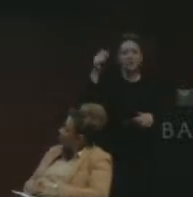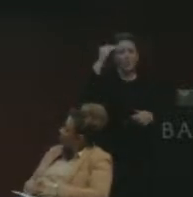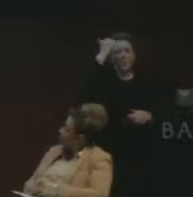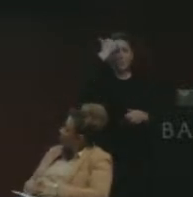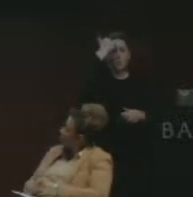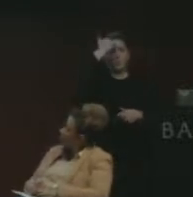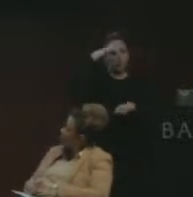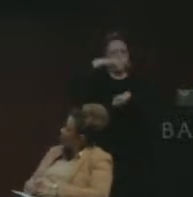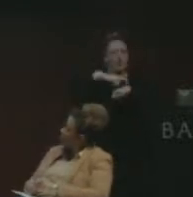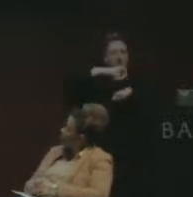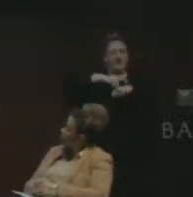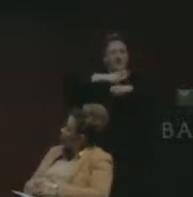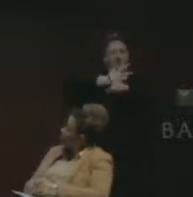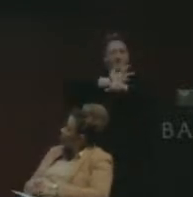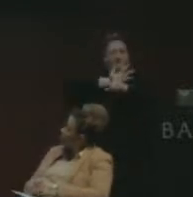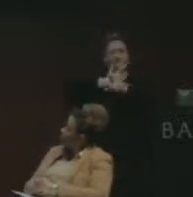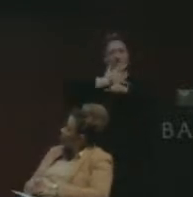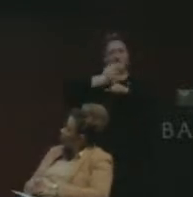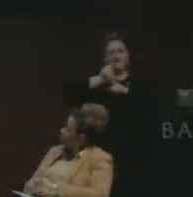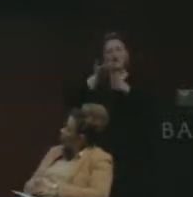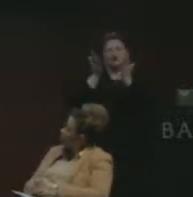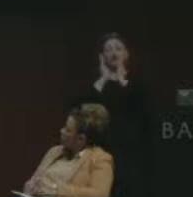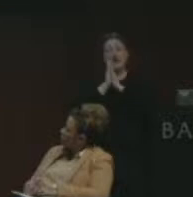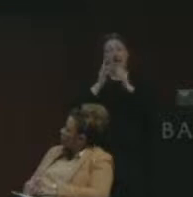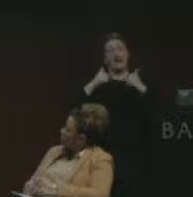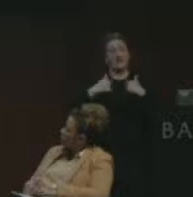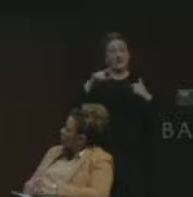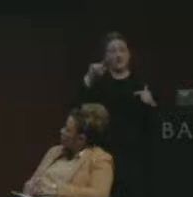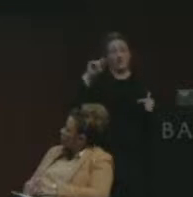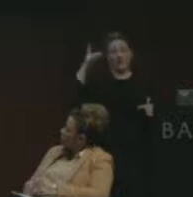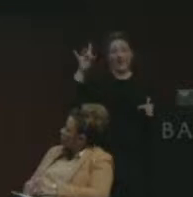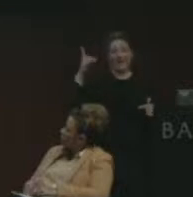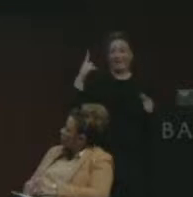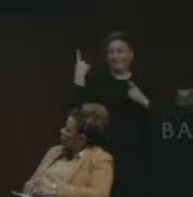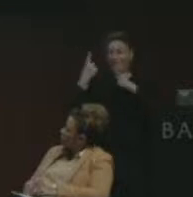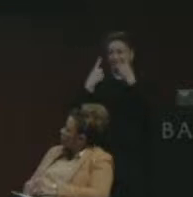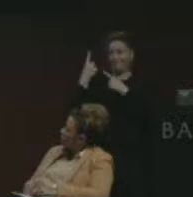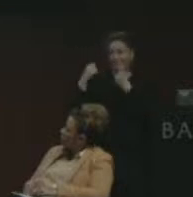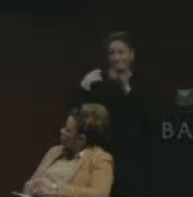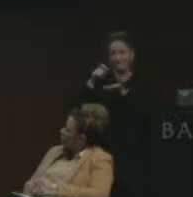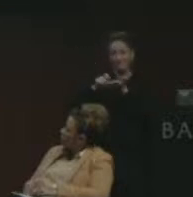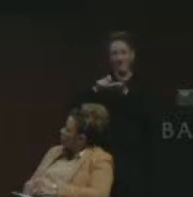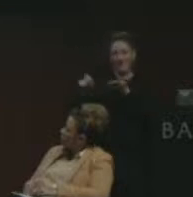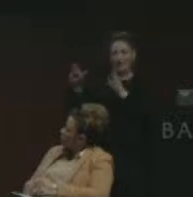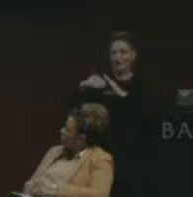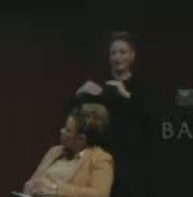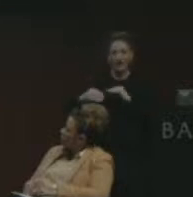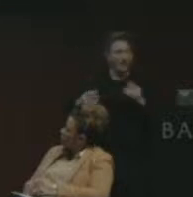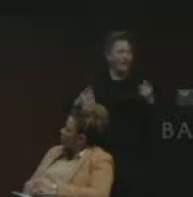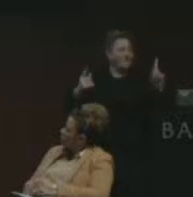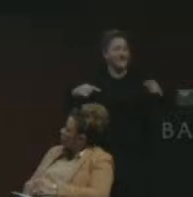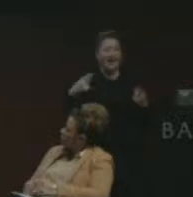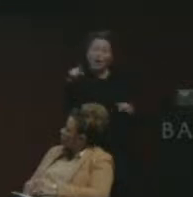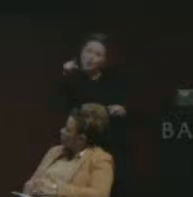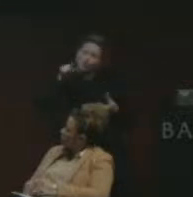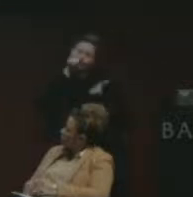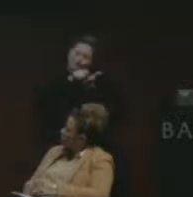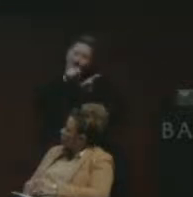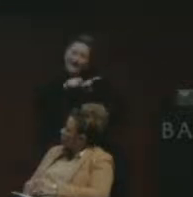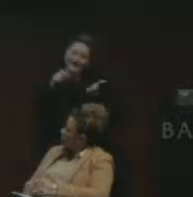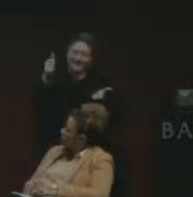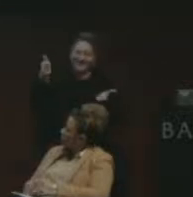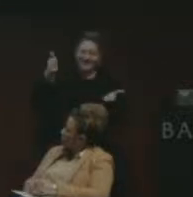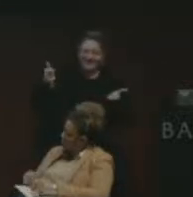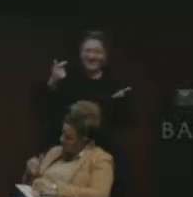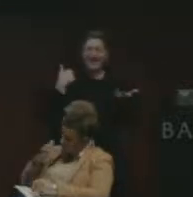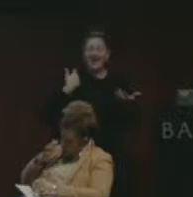time was short. She had asked me in 2018 if I would consider writing her story. And I said, Myrtle, why don't you write it? And, you